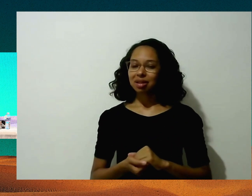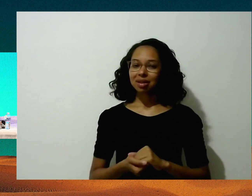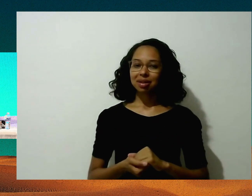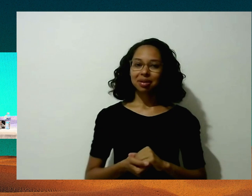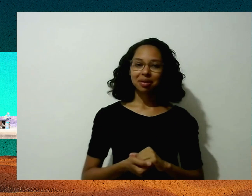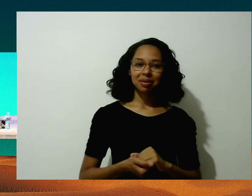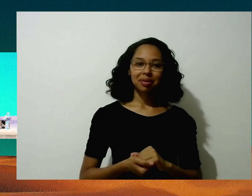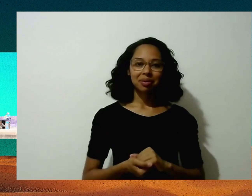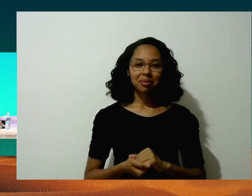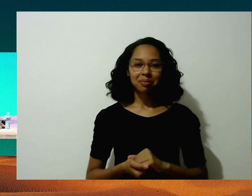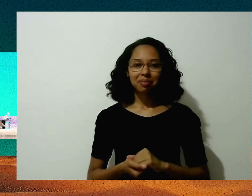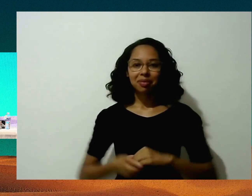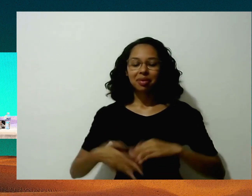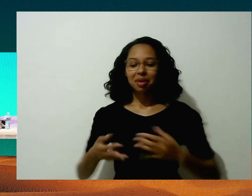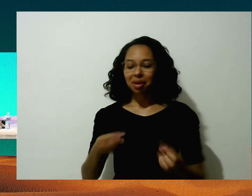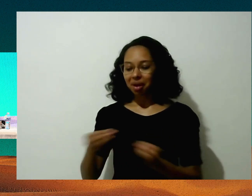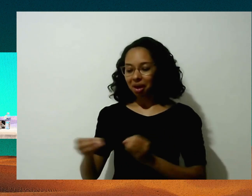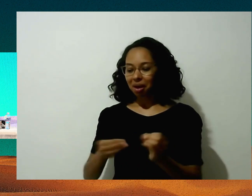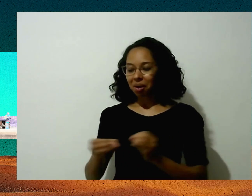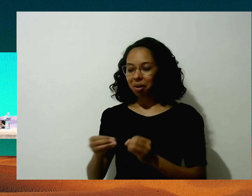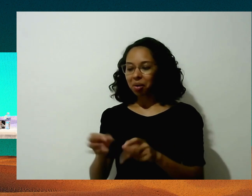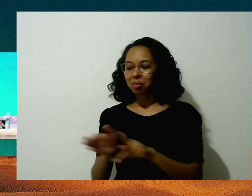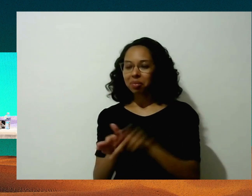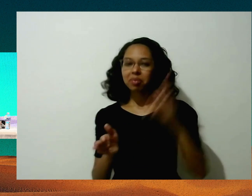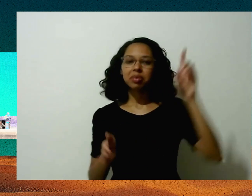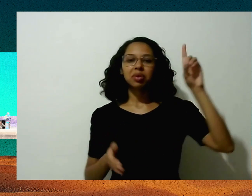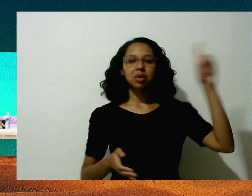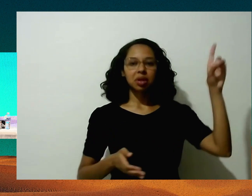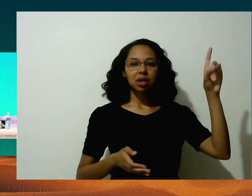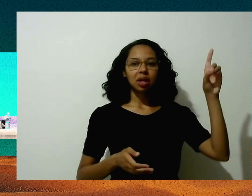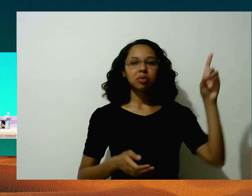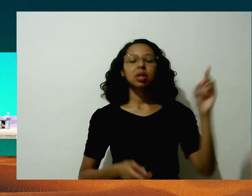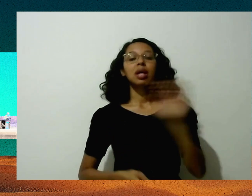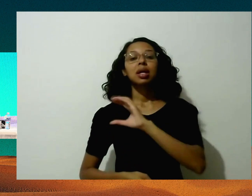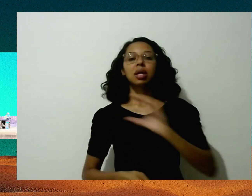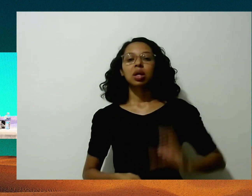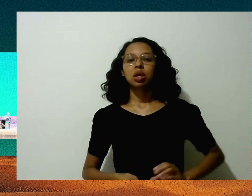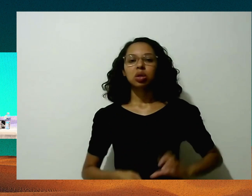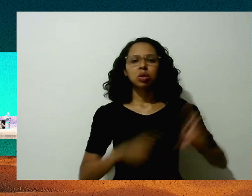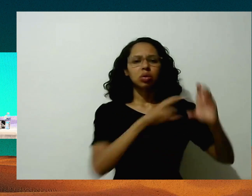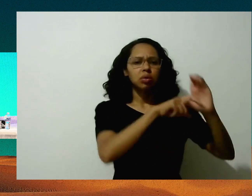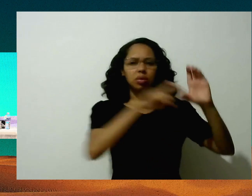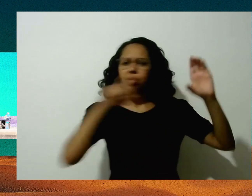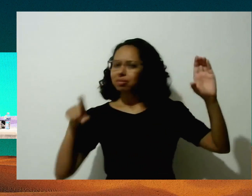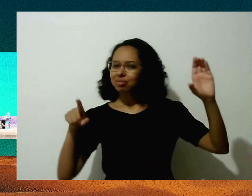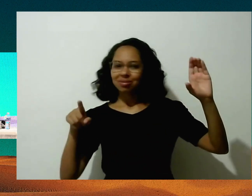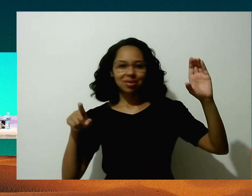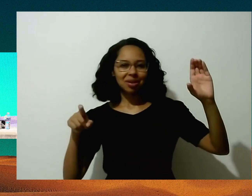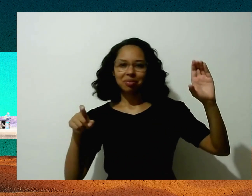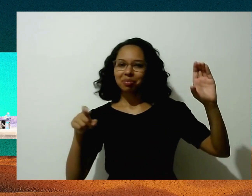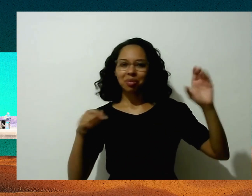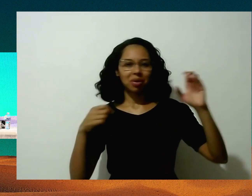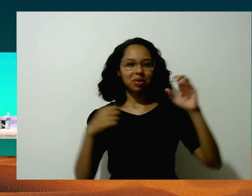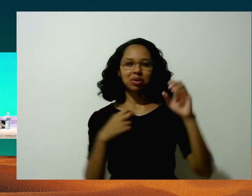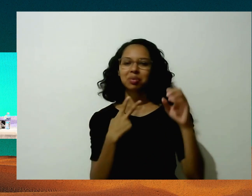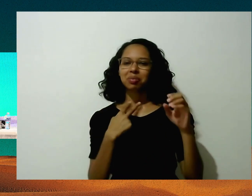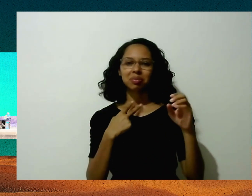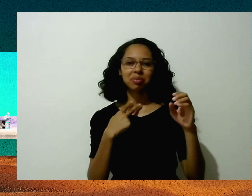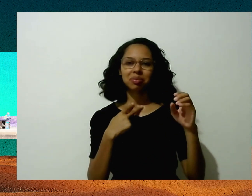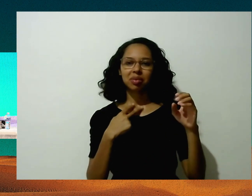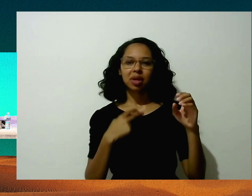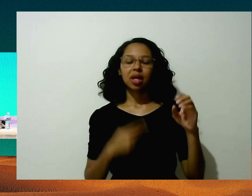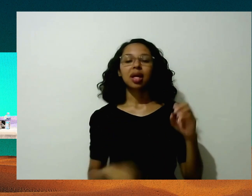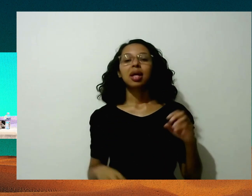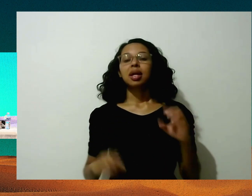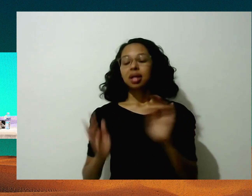Deus, o Filho nada pode fazer de si mesmo. That's why in the work of God, the Son can do Porque nothing of himself. ele faz exatamente o que o Pai